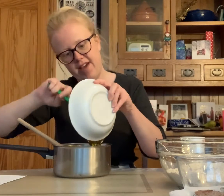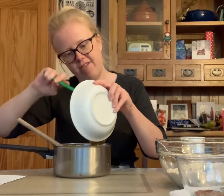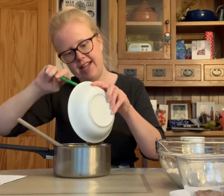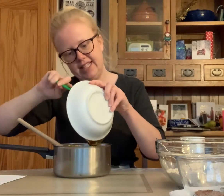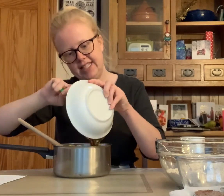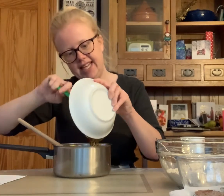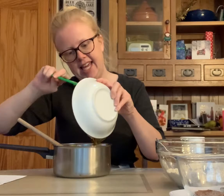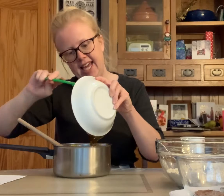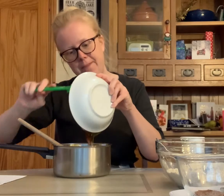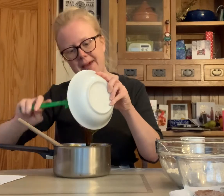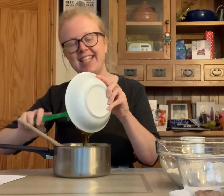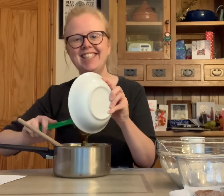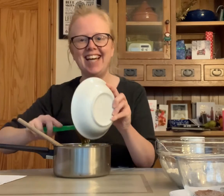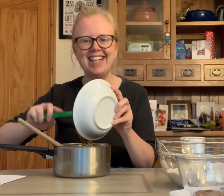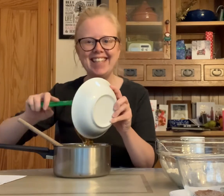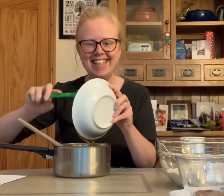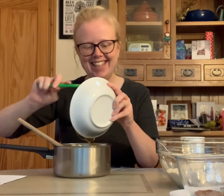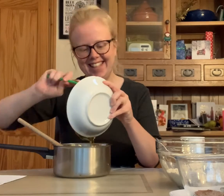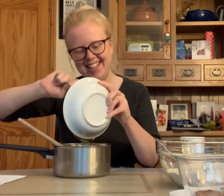very sticky mixture.